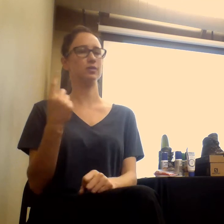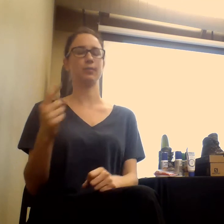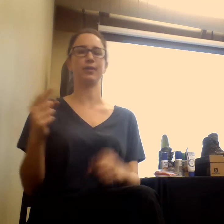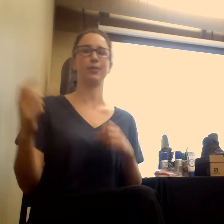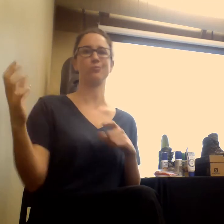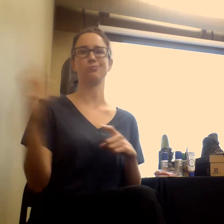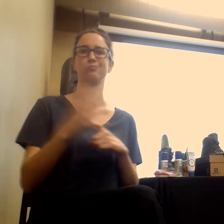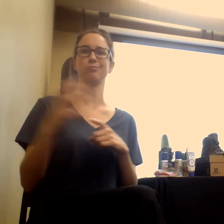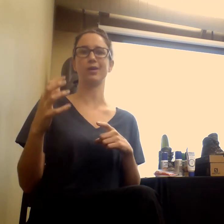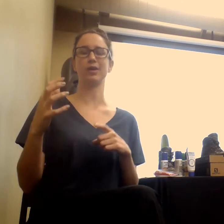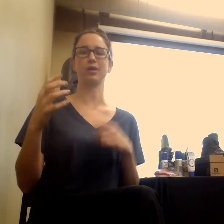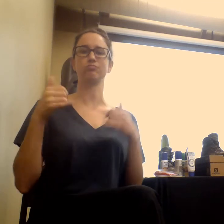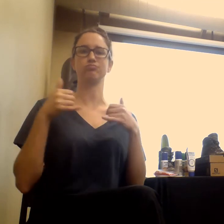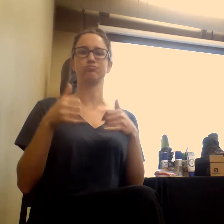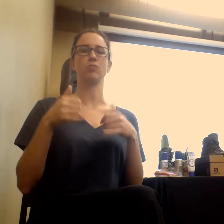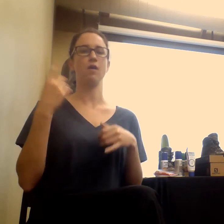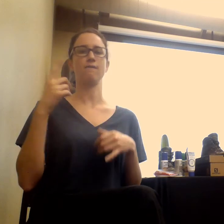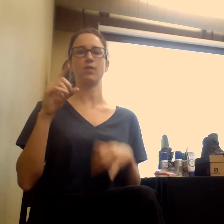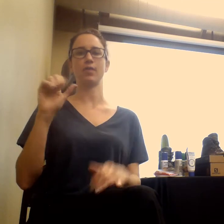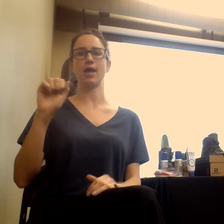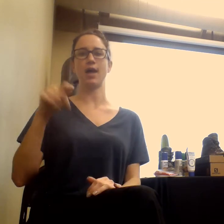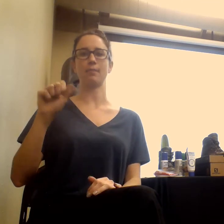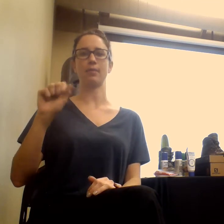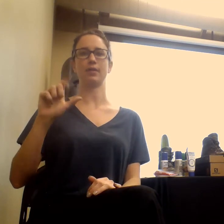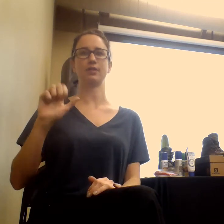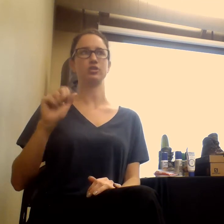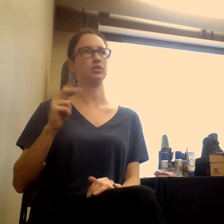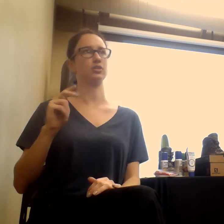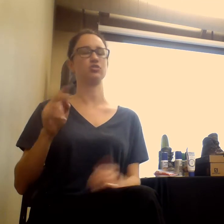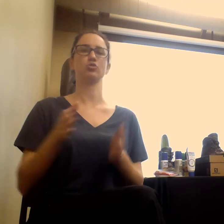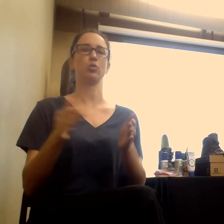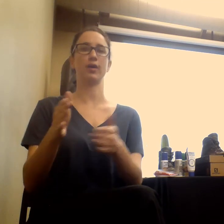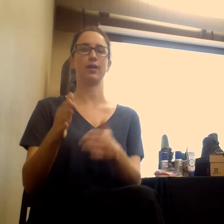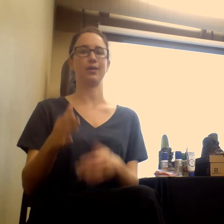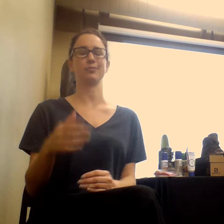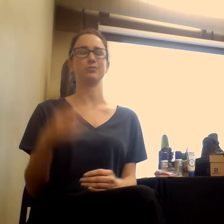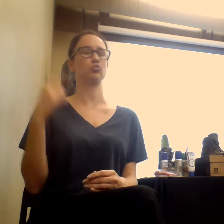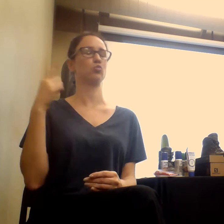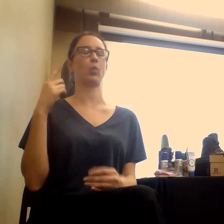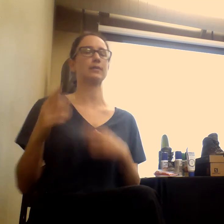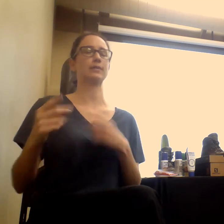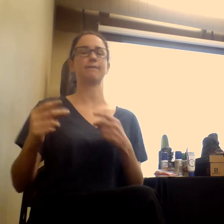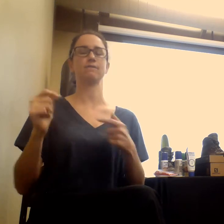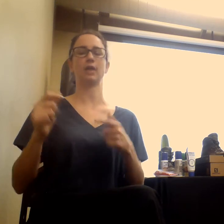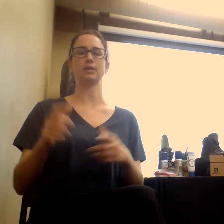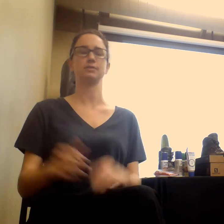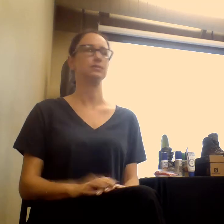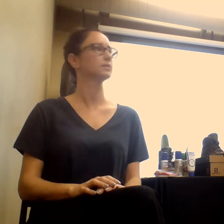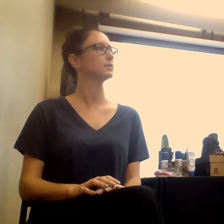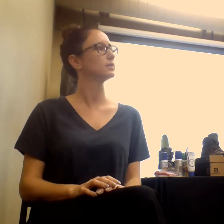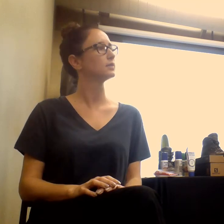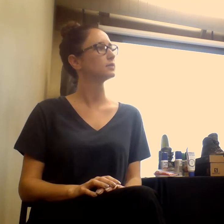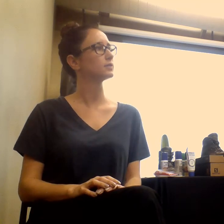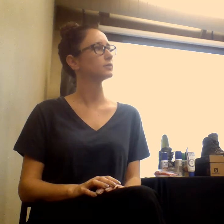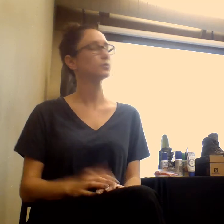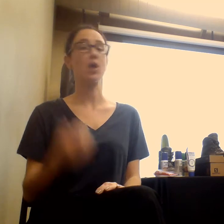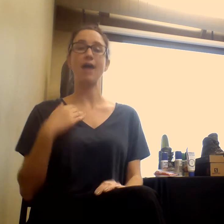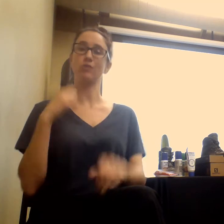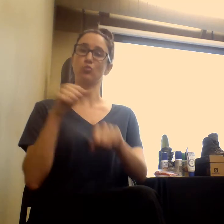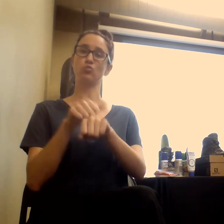but insane how quickly he did it. Then you have ones like this. This has got what's called a rock plate